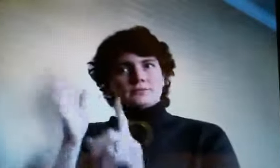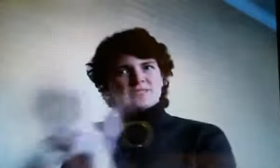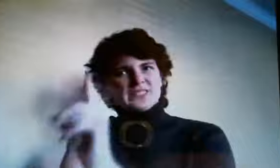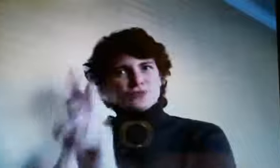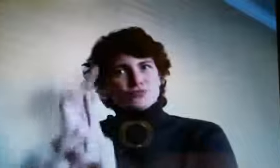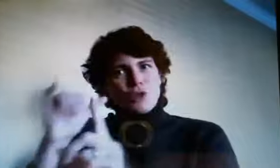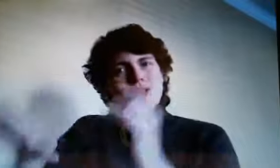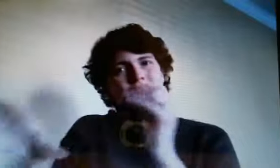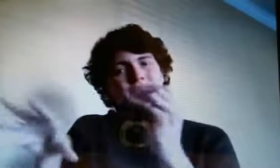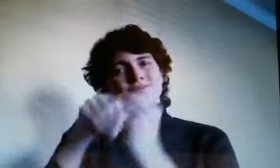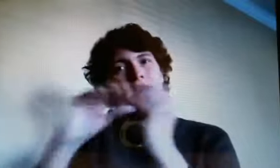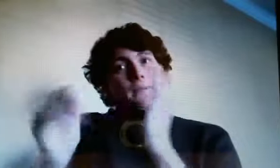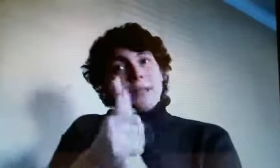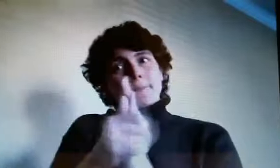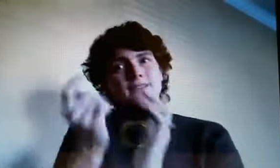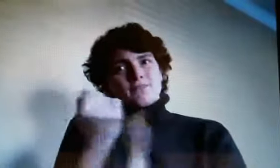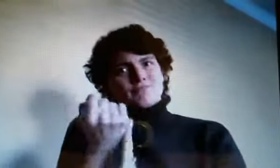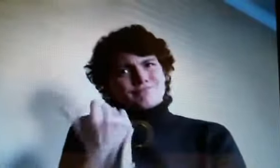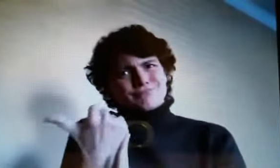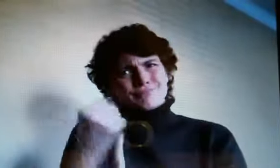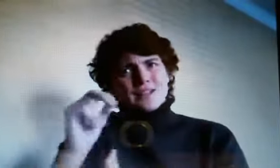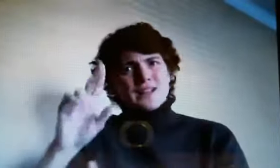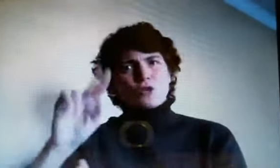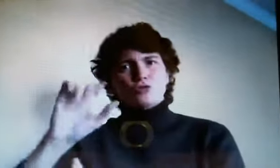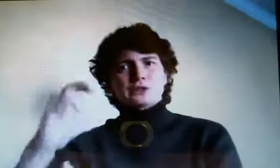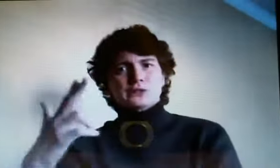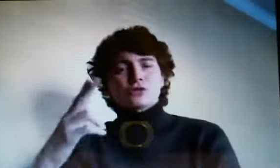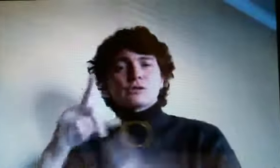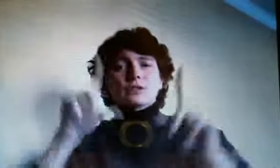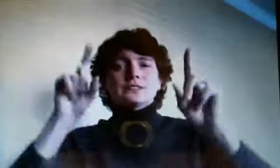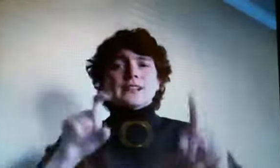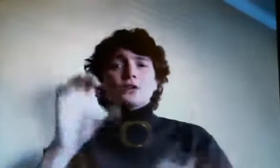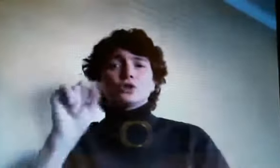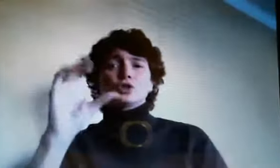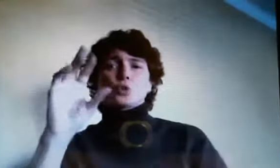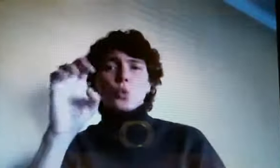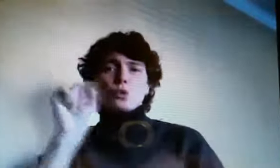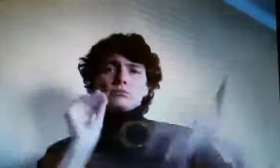The other amendment will be worked on. Additions will be made, as well as